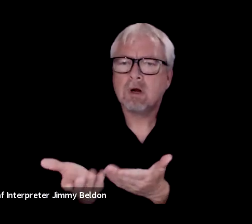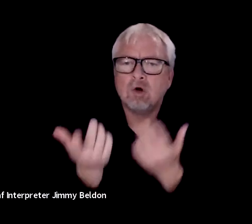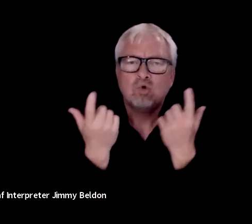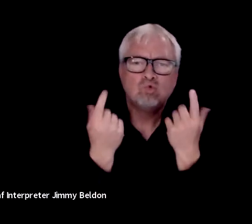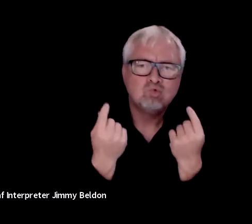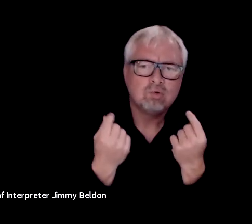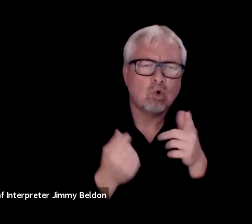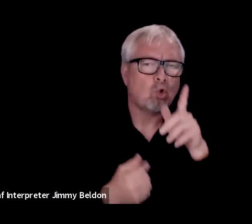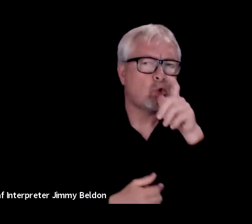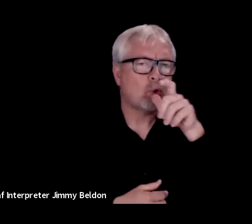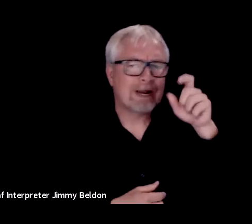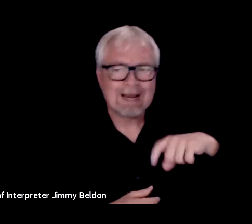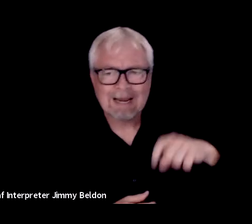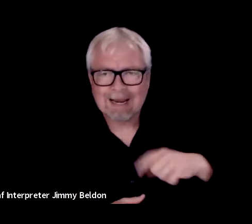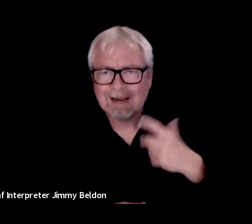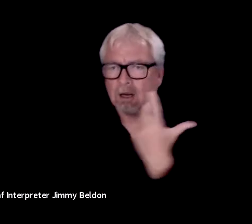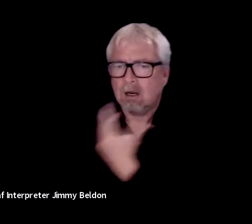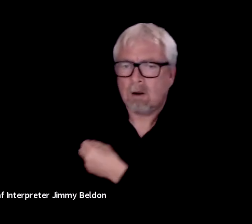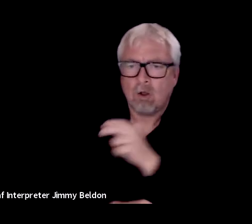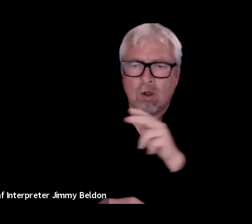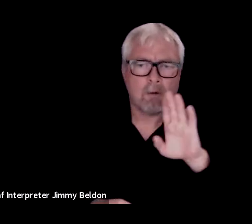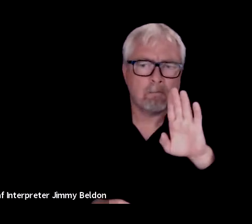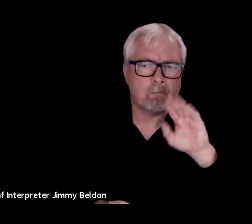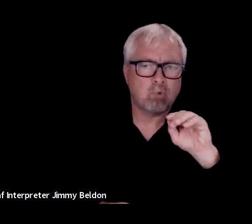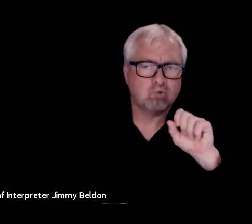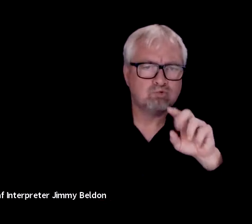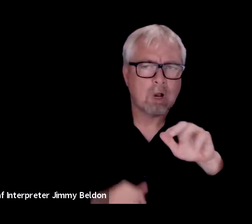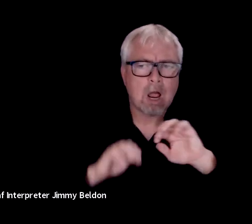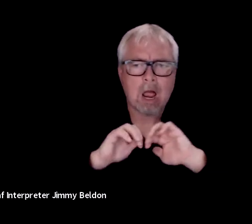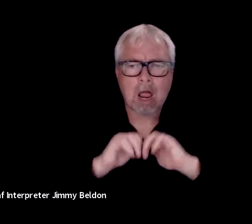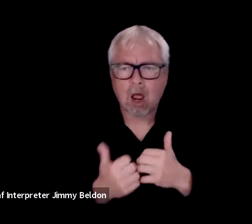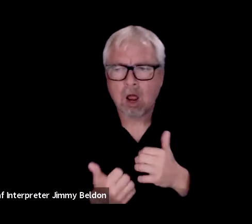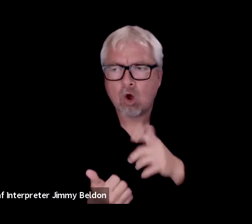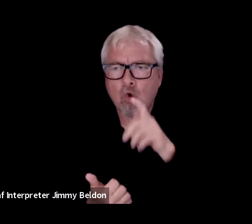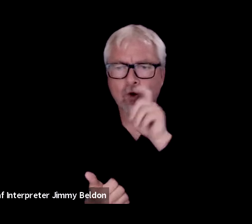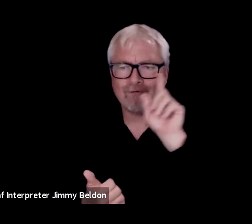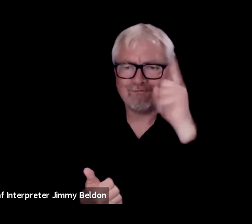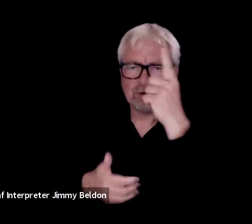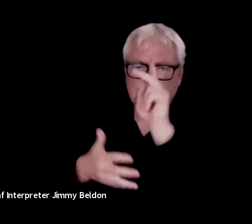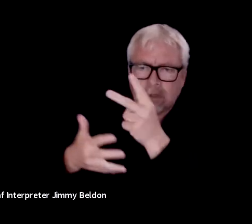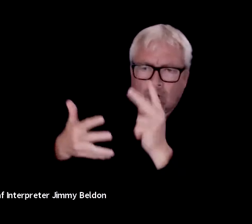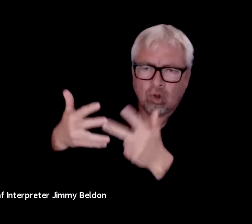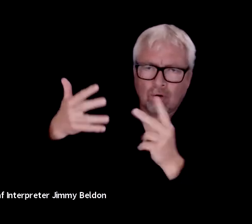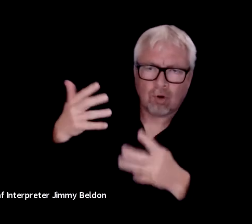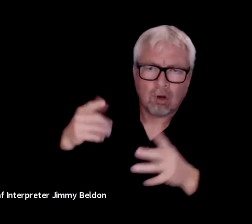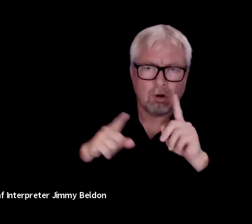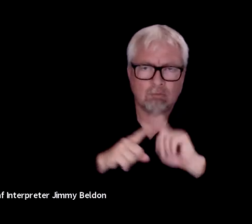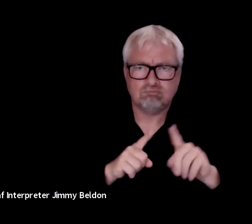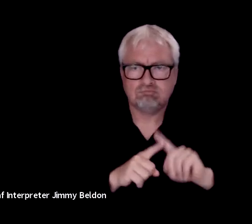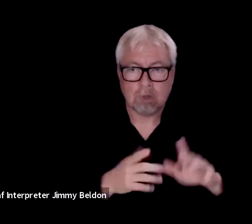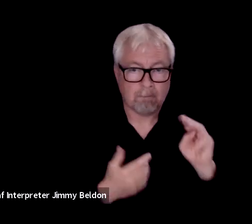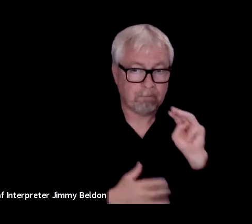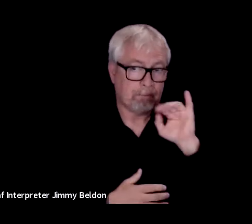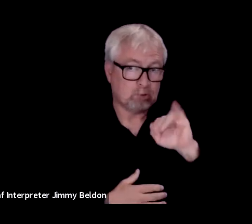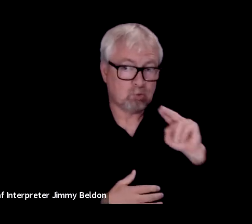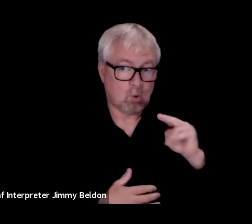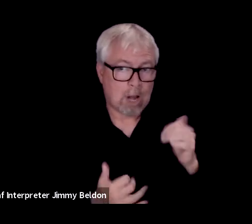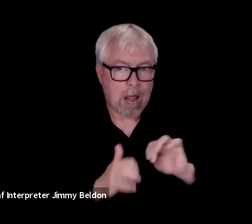anything different in Minnesota in terms of prioritization beyond that.